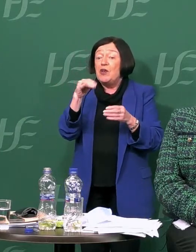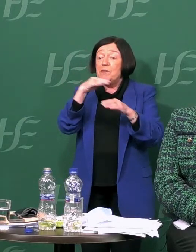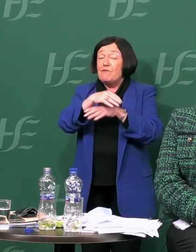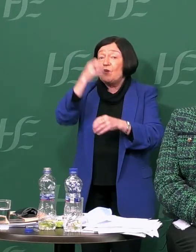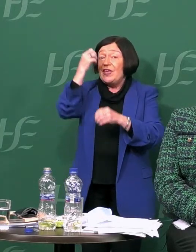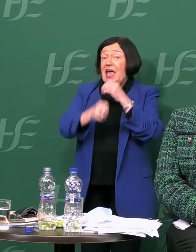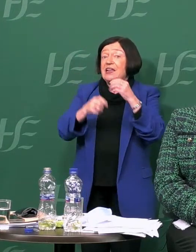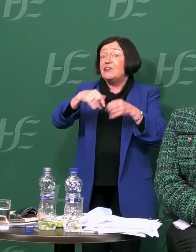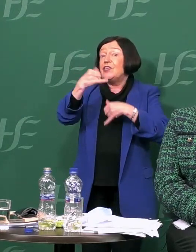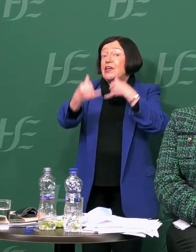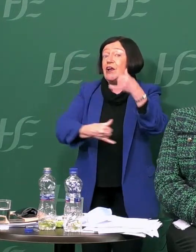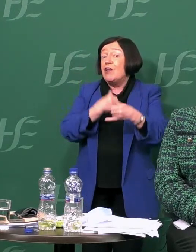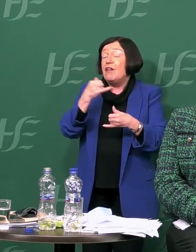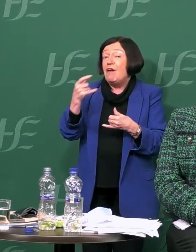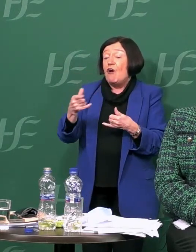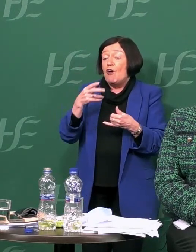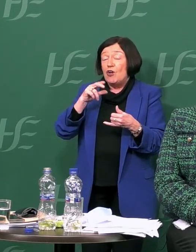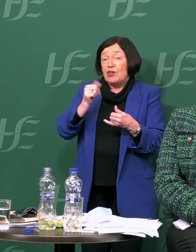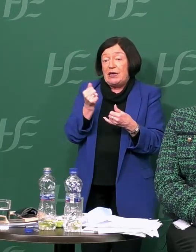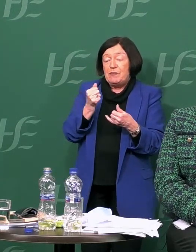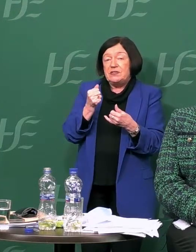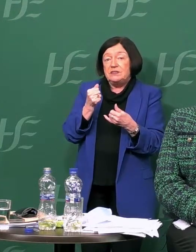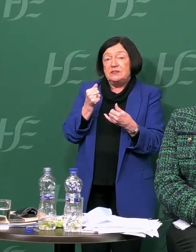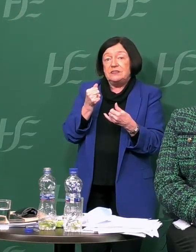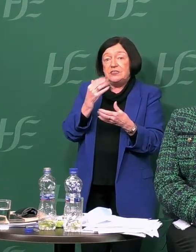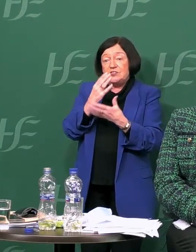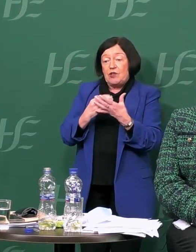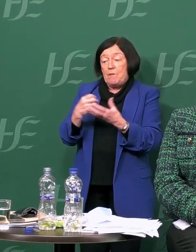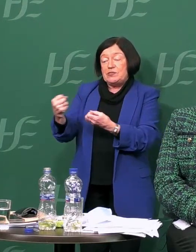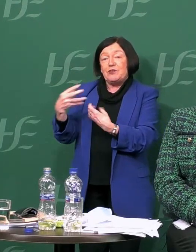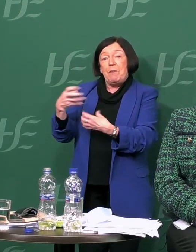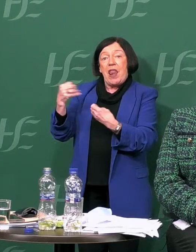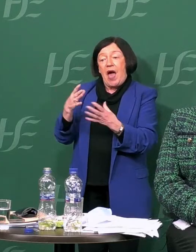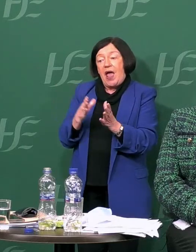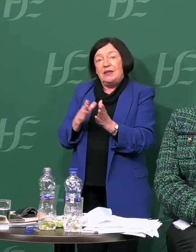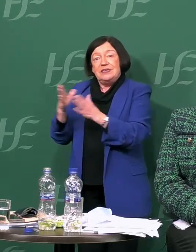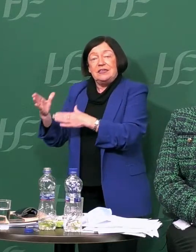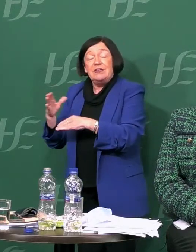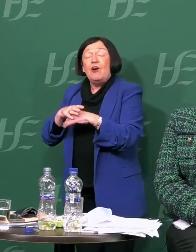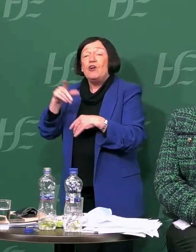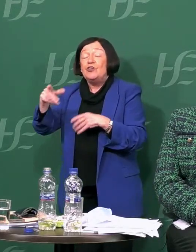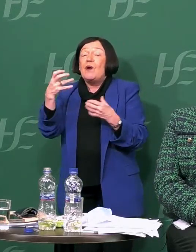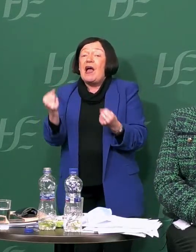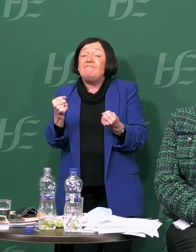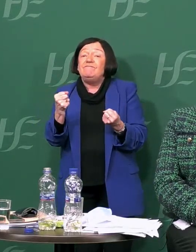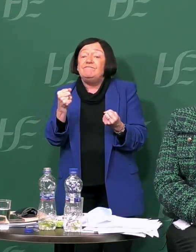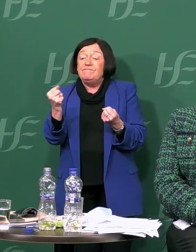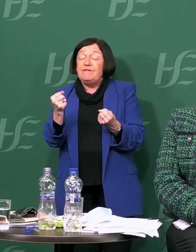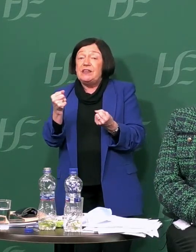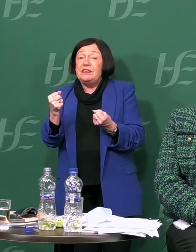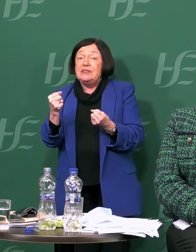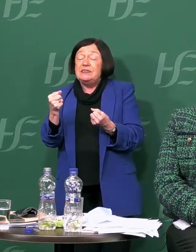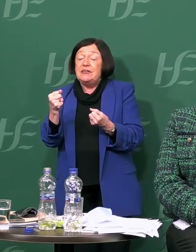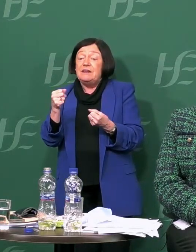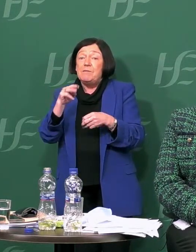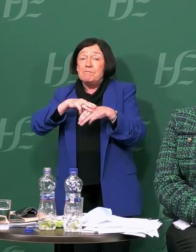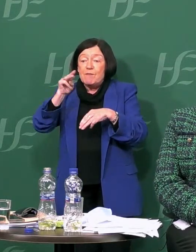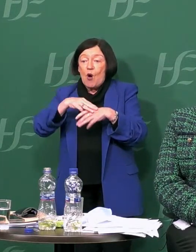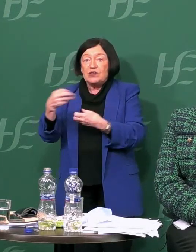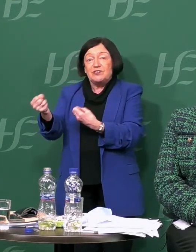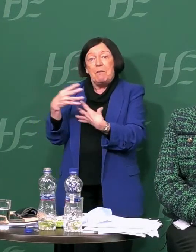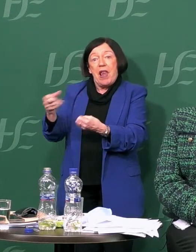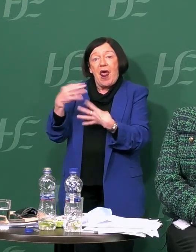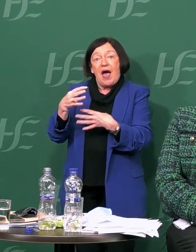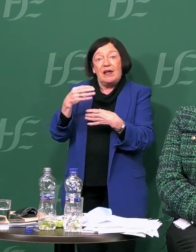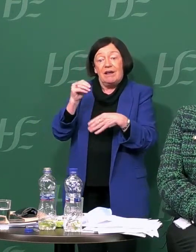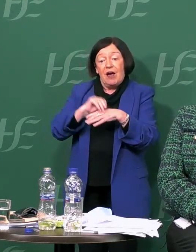of the year? Are you kind of setting aside, some doses, or do you have a kind of doses on the way in case that the